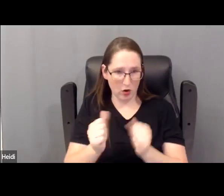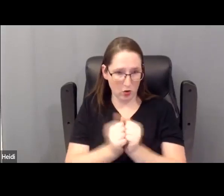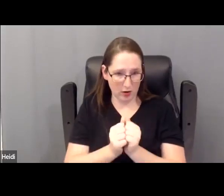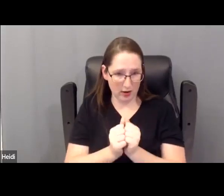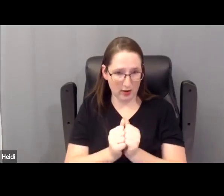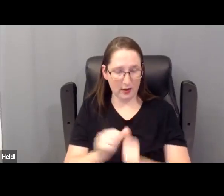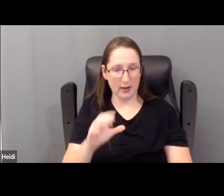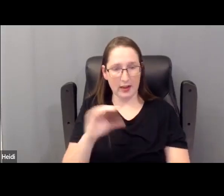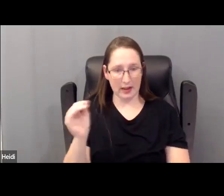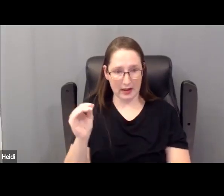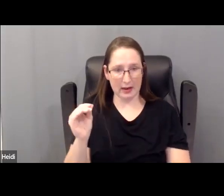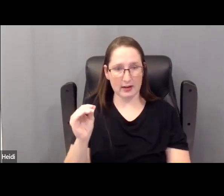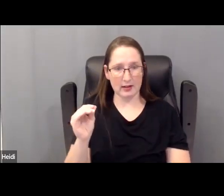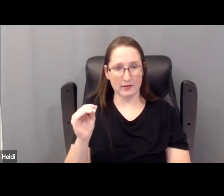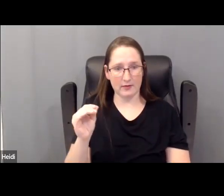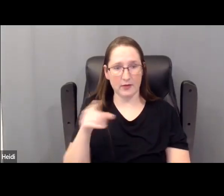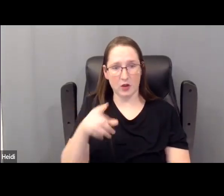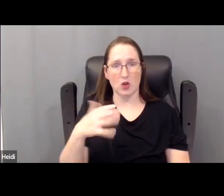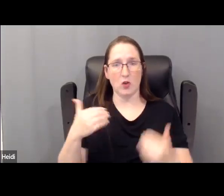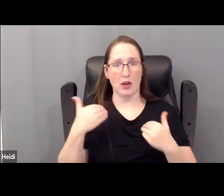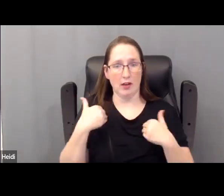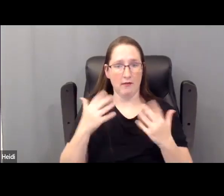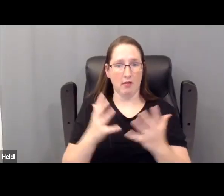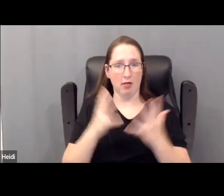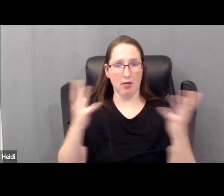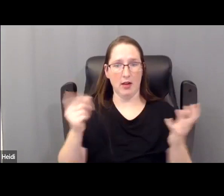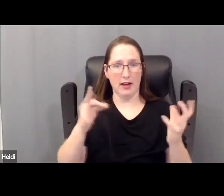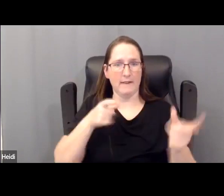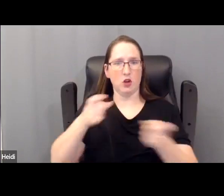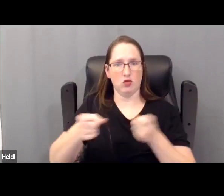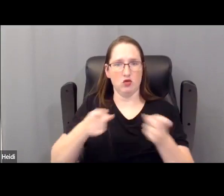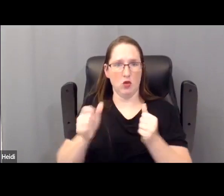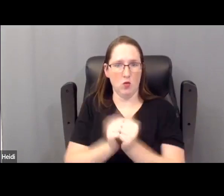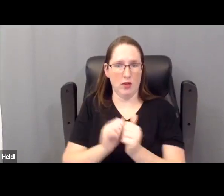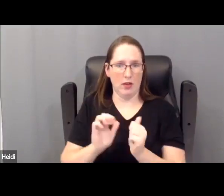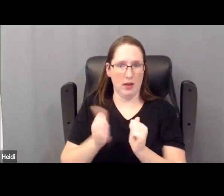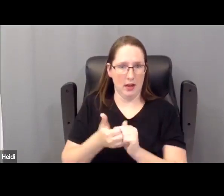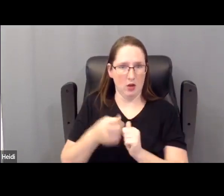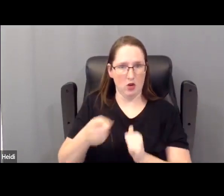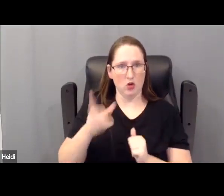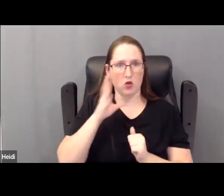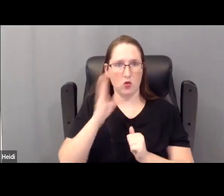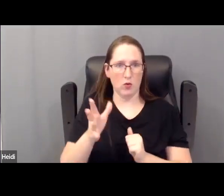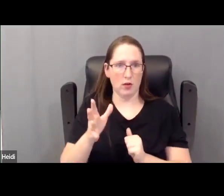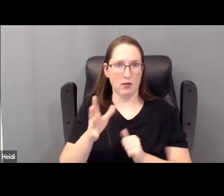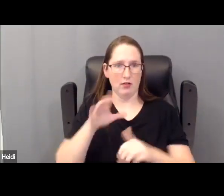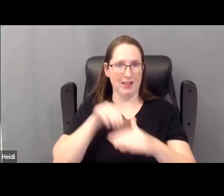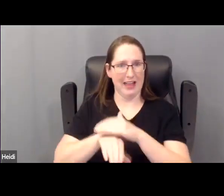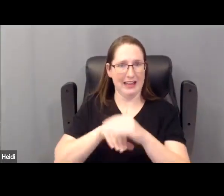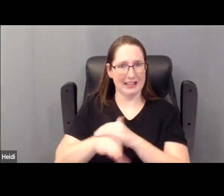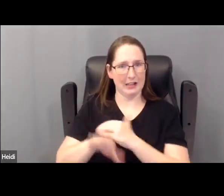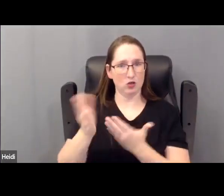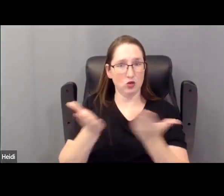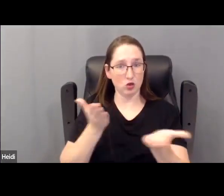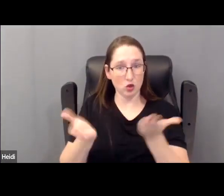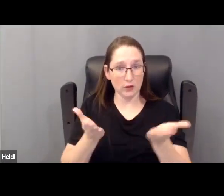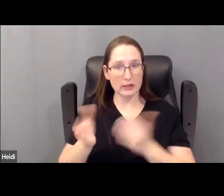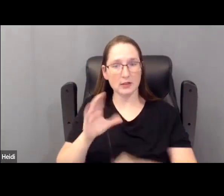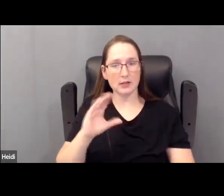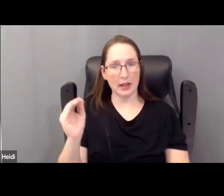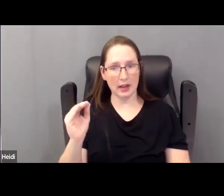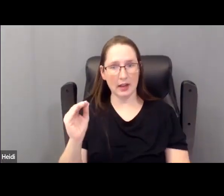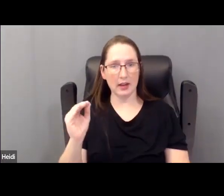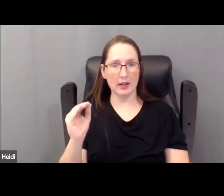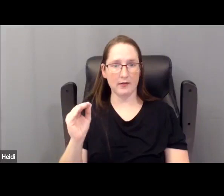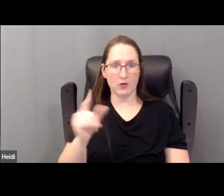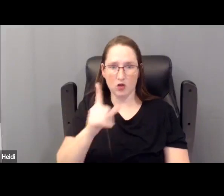And you have a lot of control over how you're going to access services and